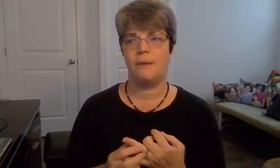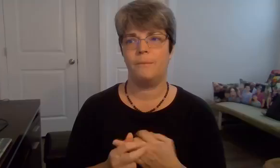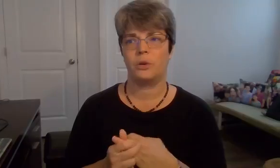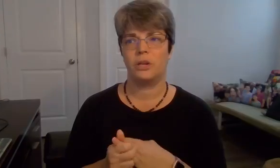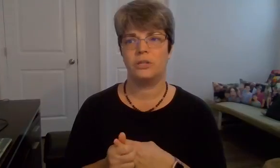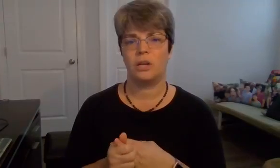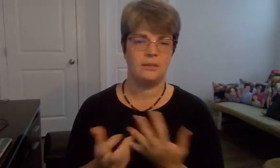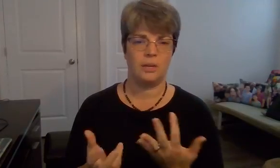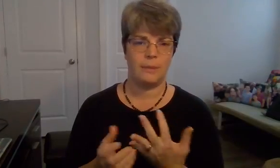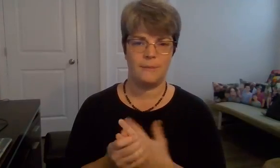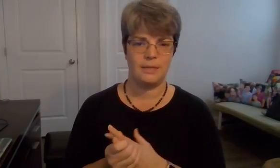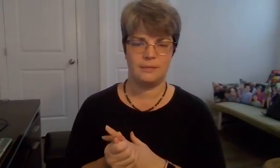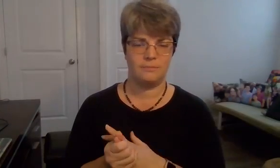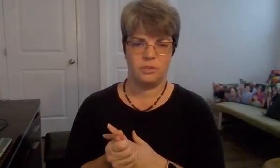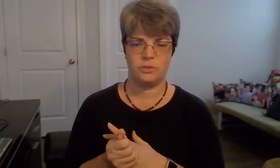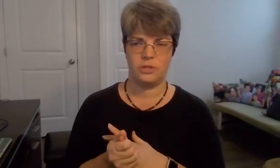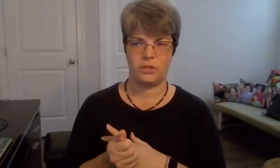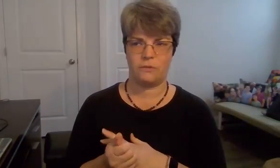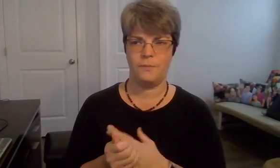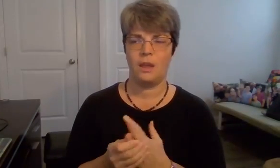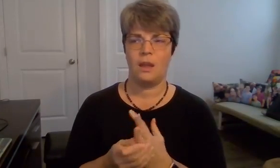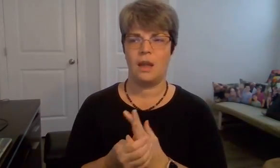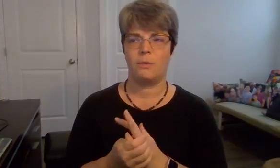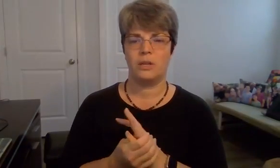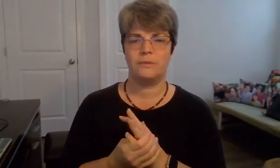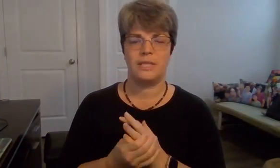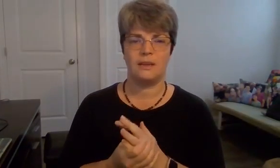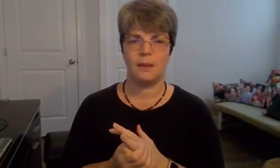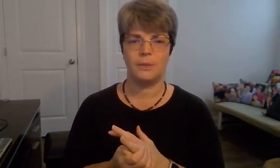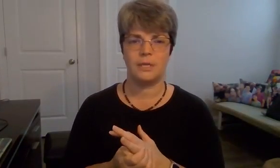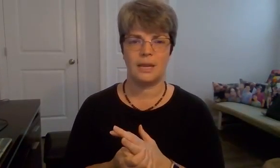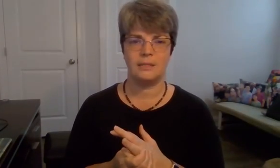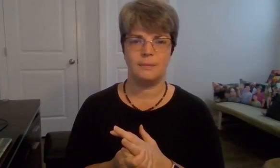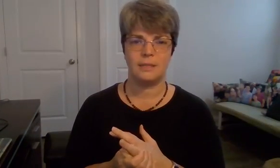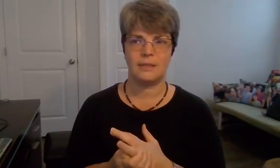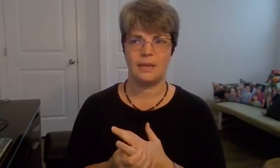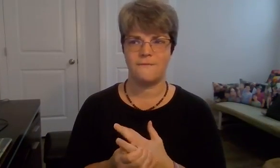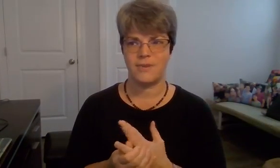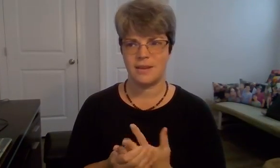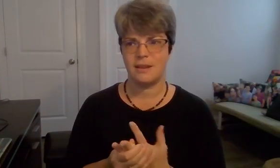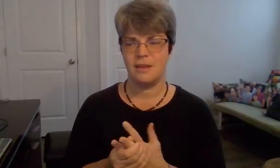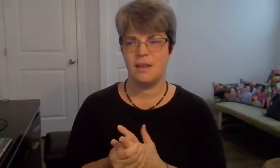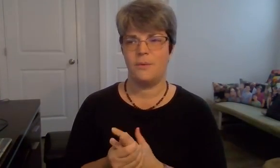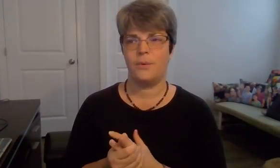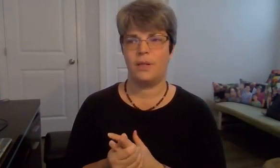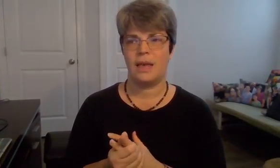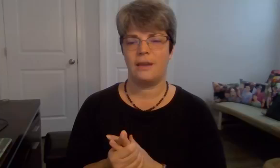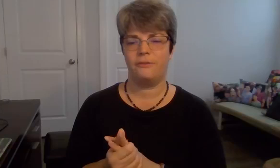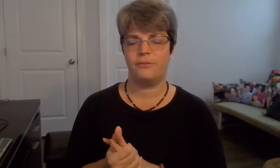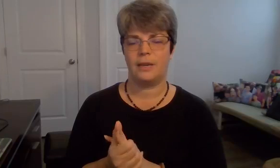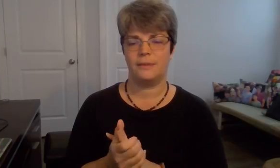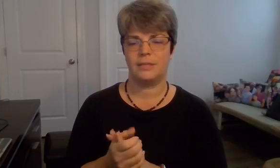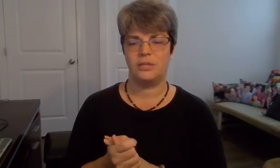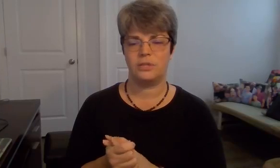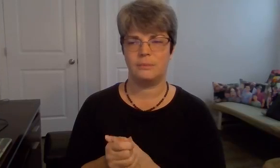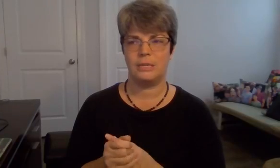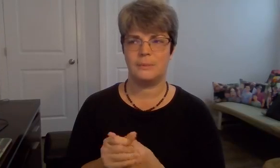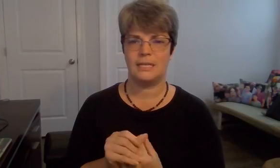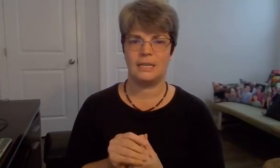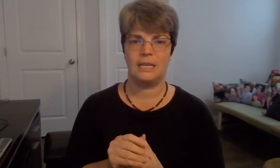We're gonna talk in young babies and children in general. We're gonna sing a couple signs to make signing fun. We'll have I'll teach you some tips and techniques